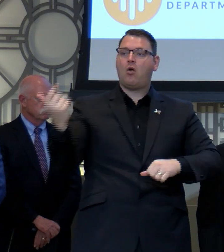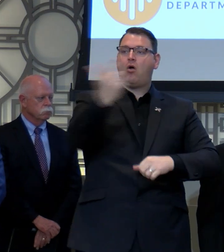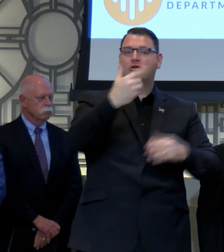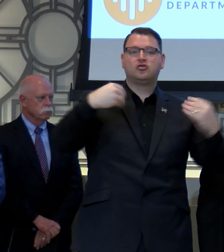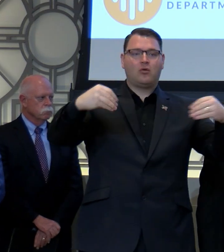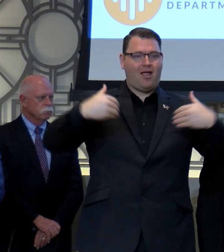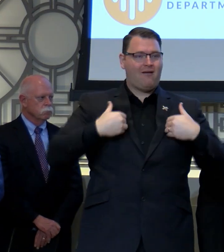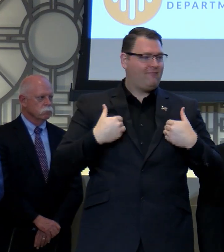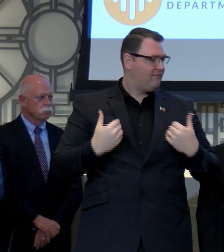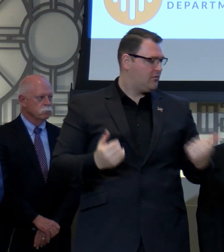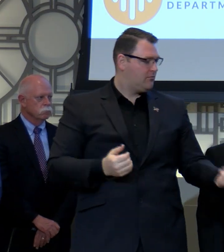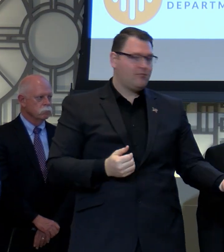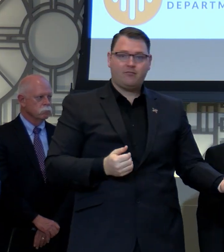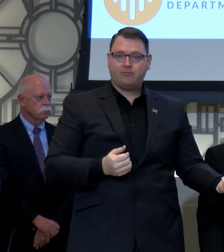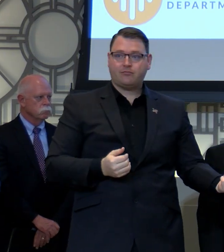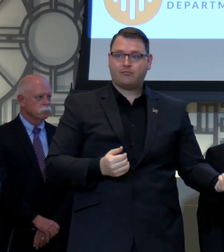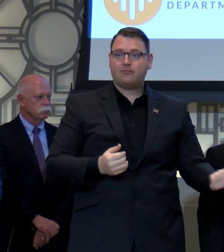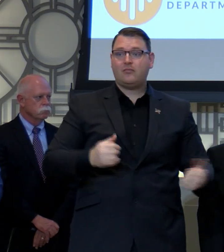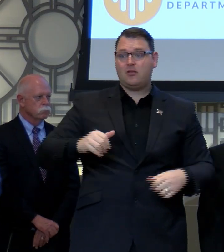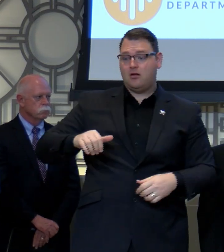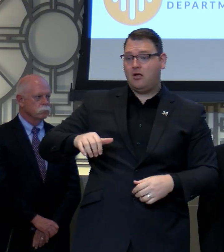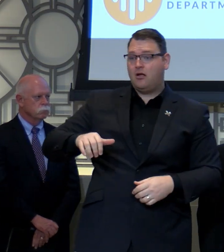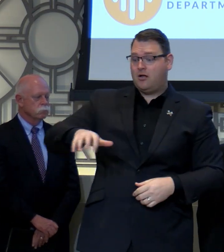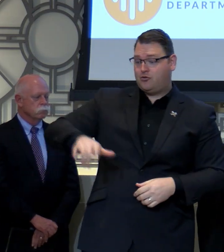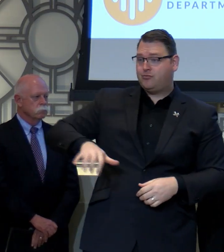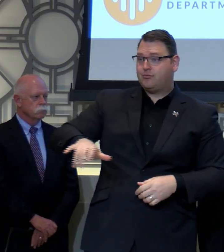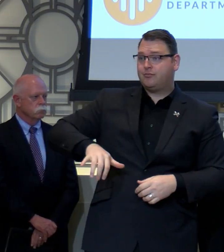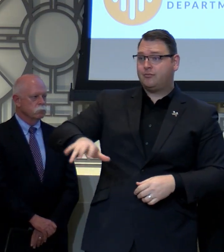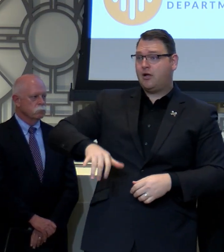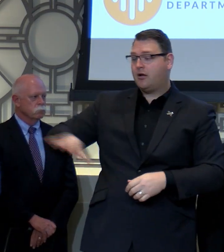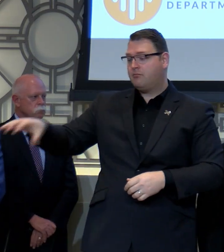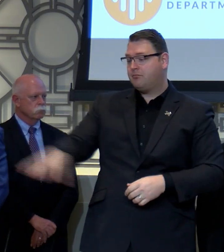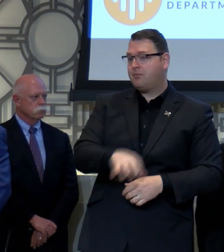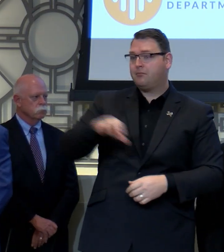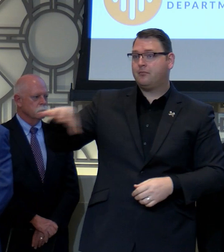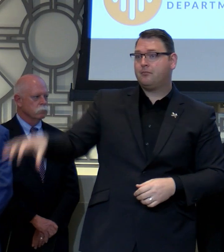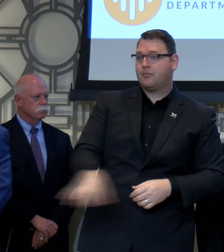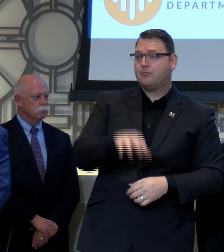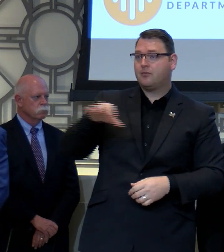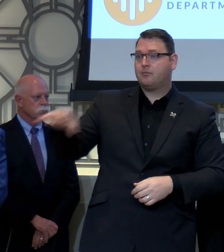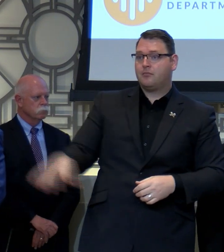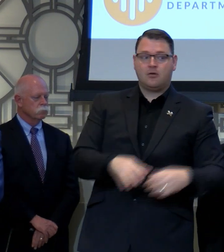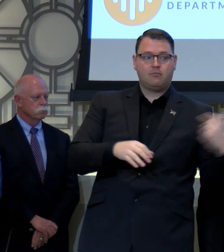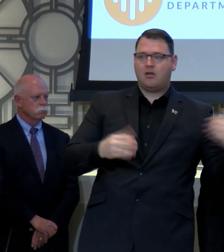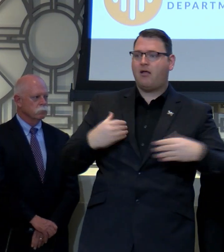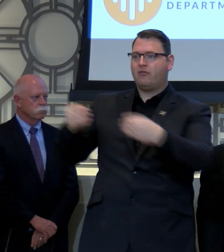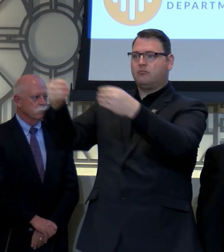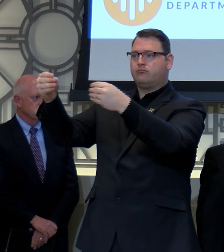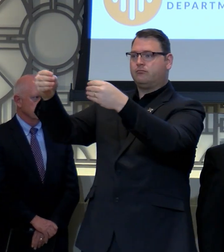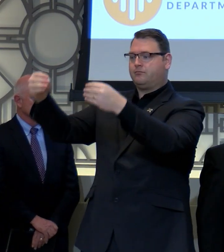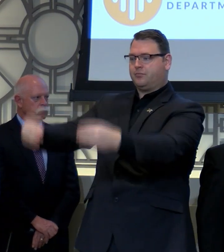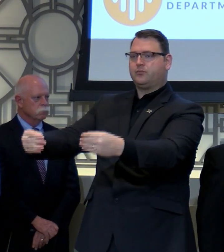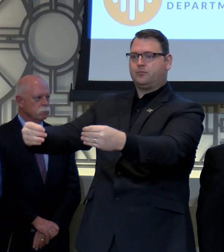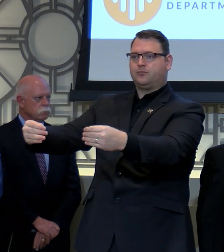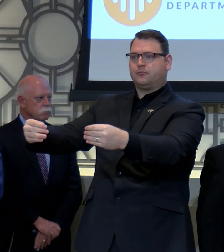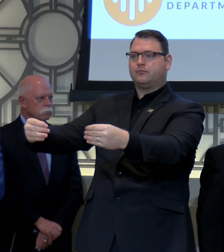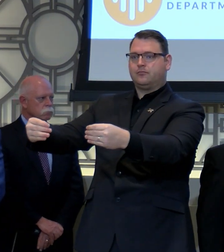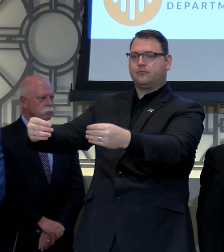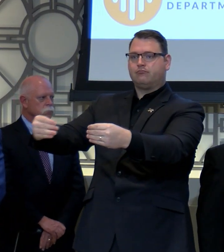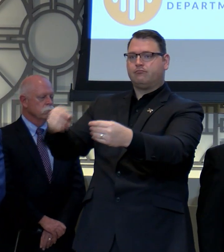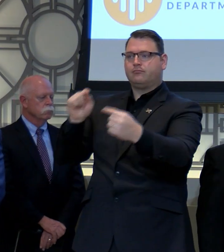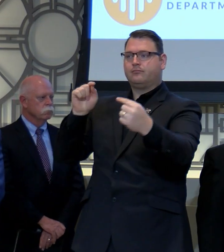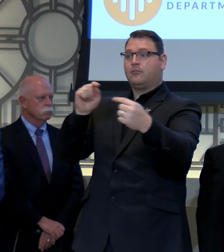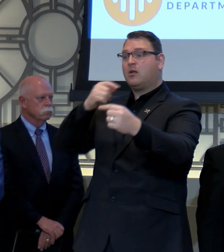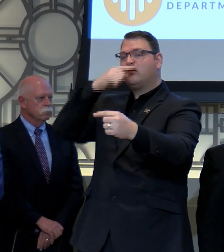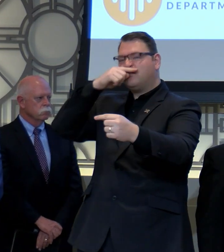will separate the checker from customers so that we can make sure that we look out for the care and wellness of the customers and our partners who work in